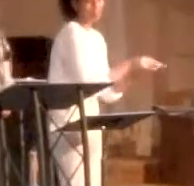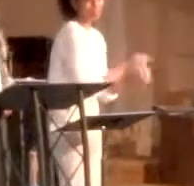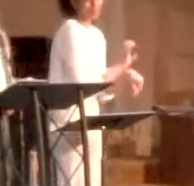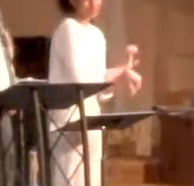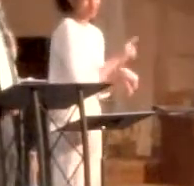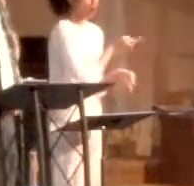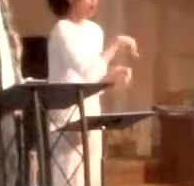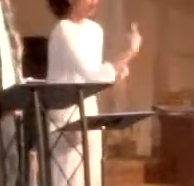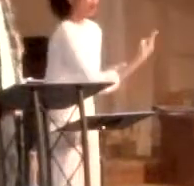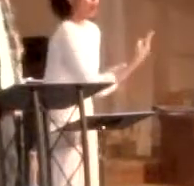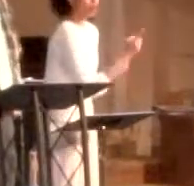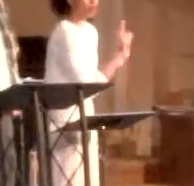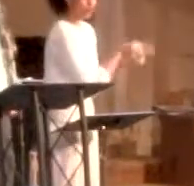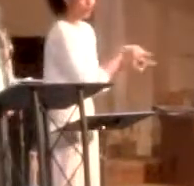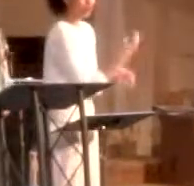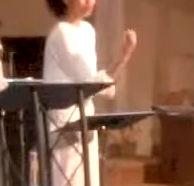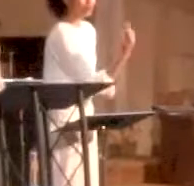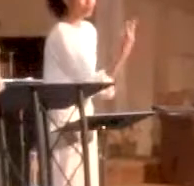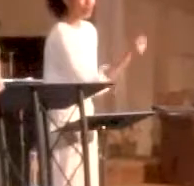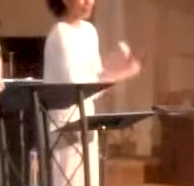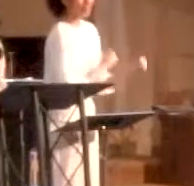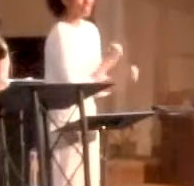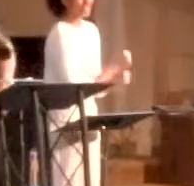here 12 years.